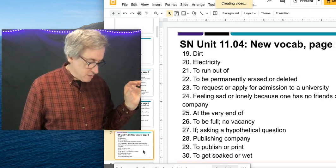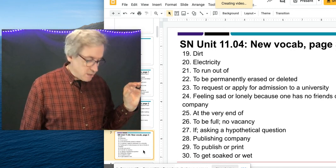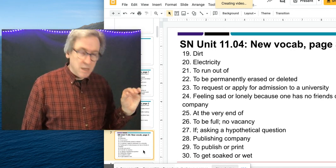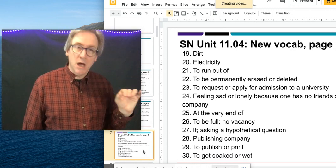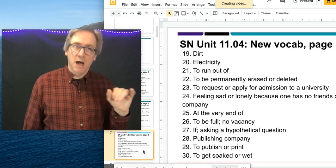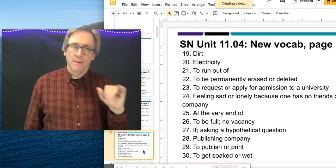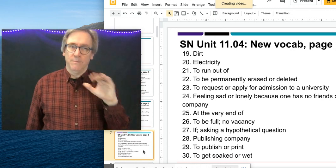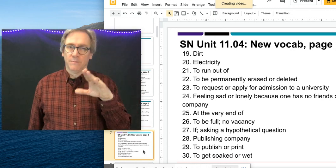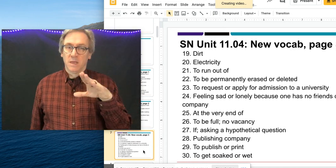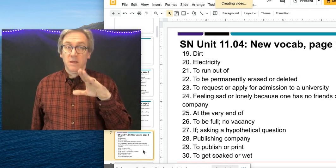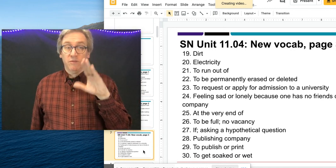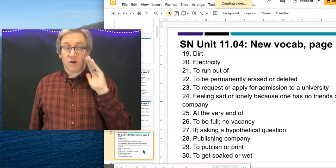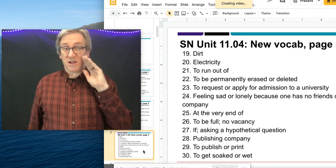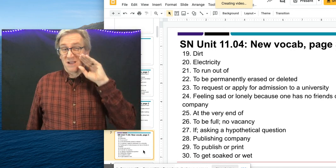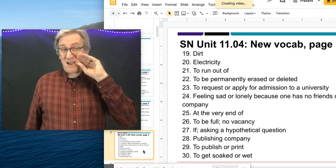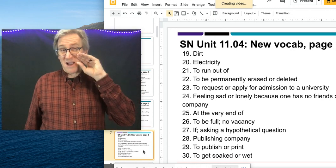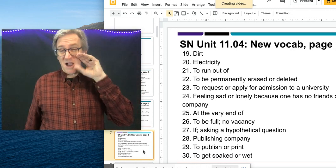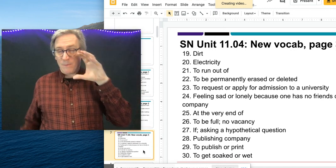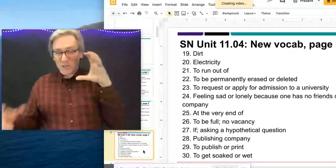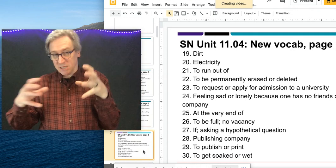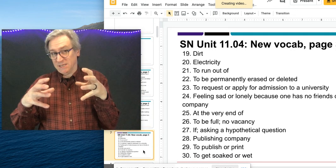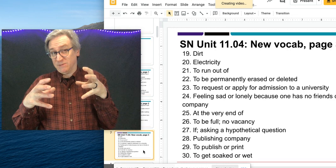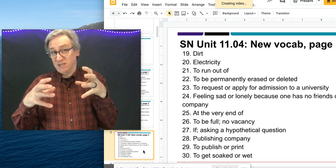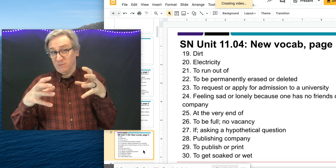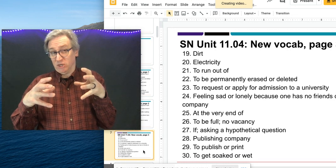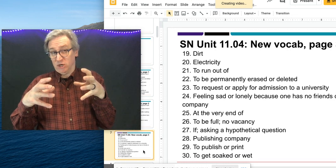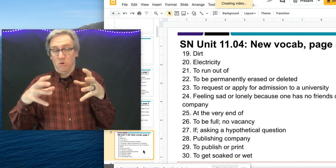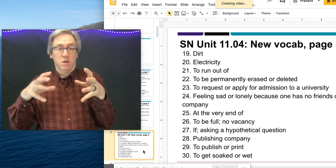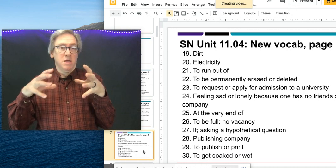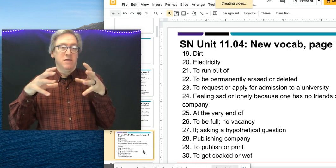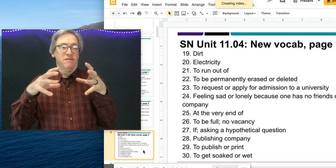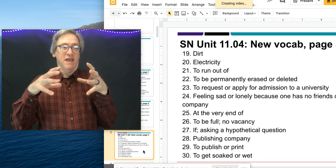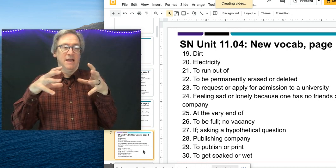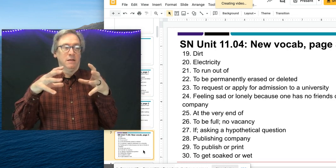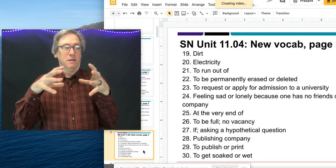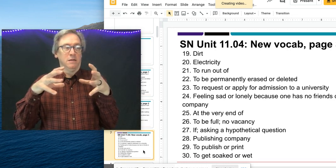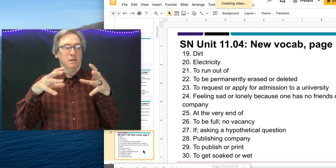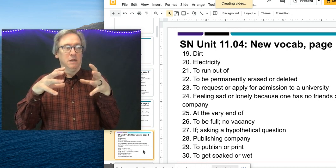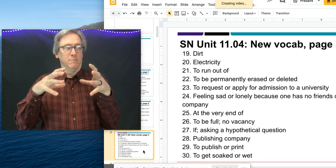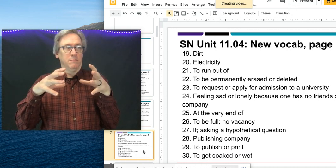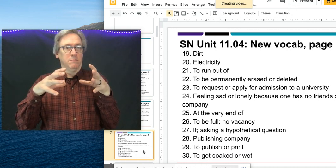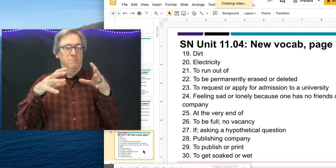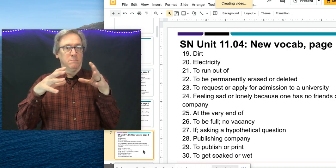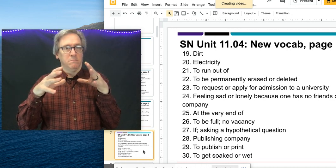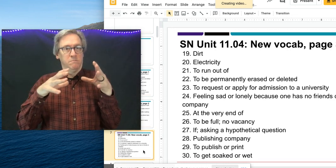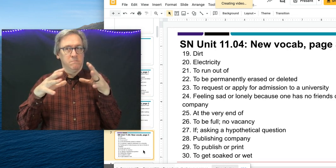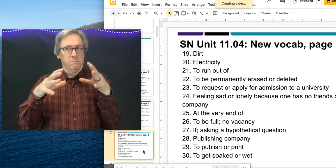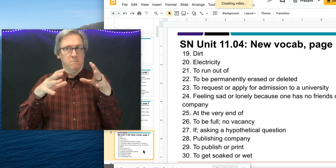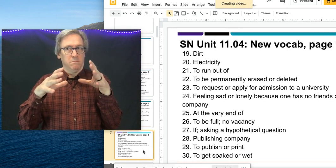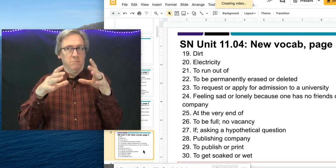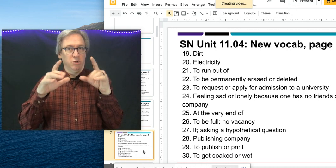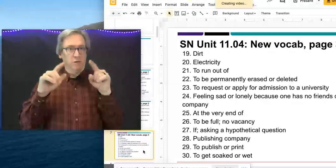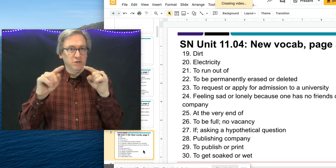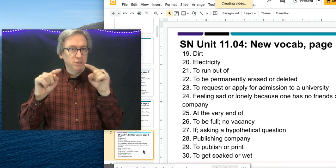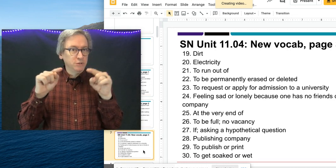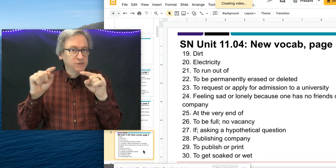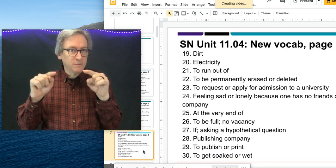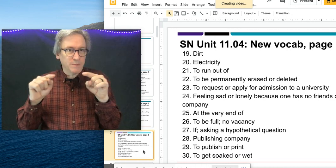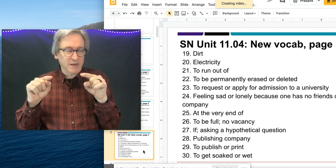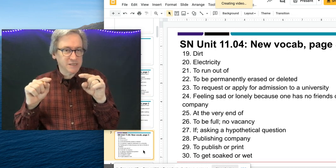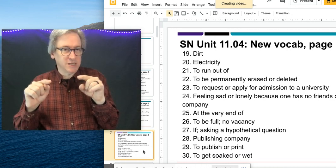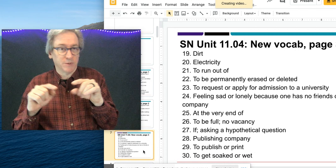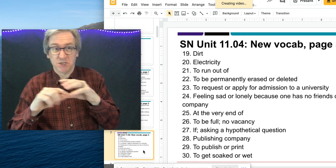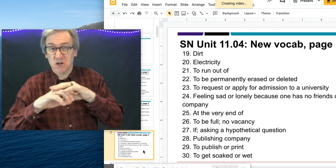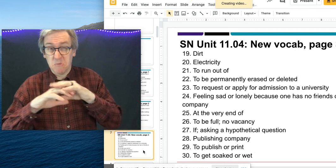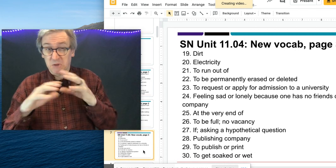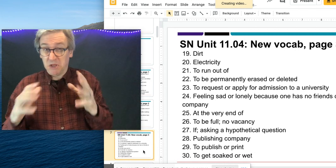book. There are a couple of concepts that I'm going to show that Uh, you can choose from